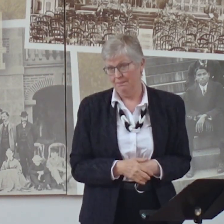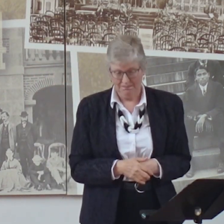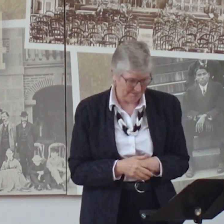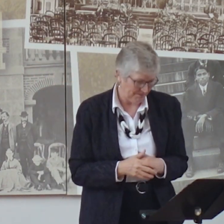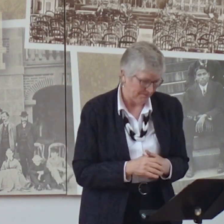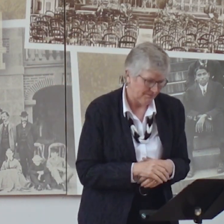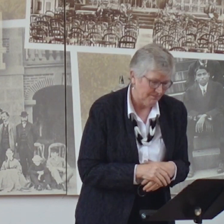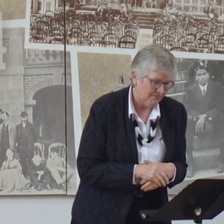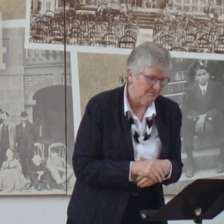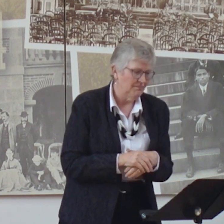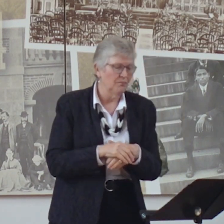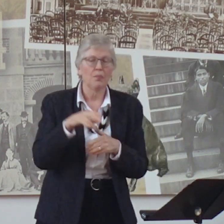Nancy supported them.